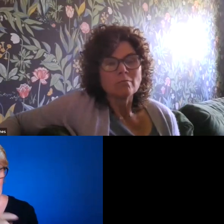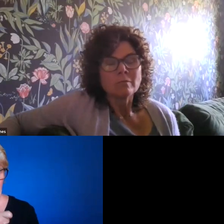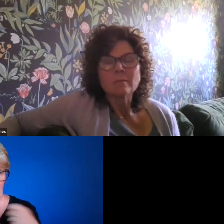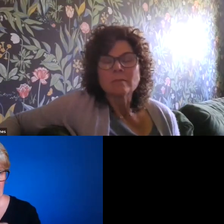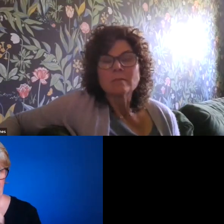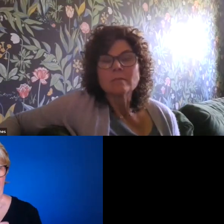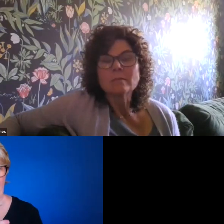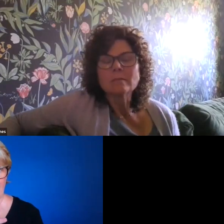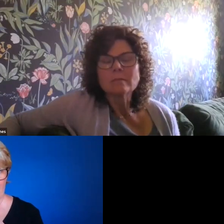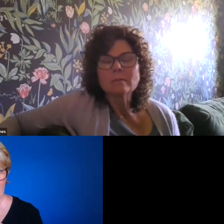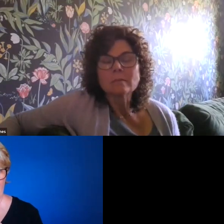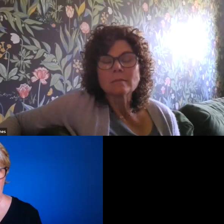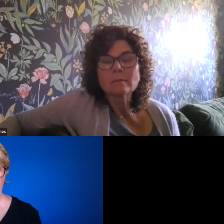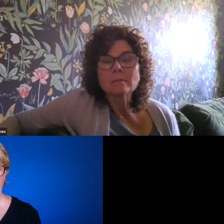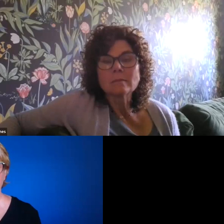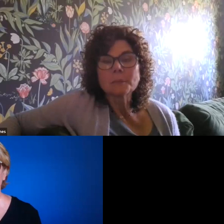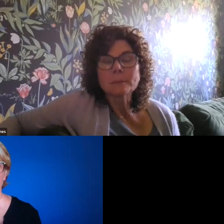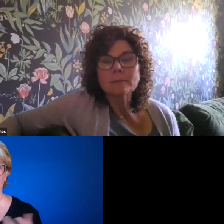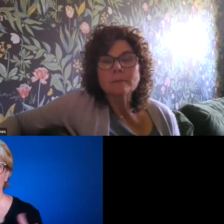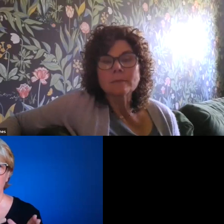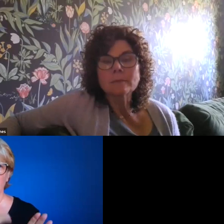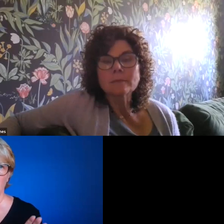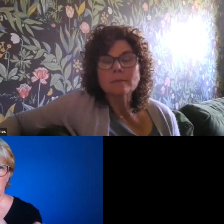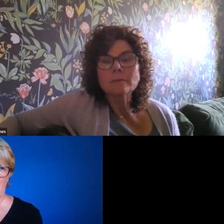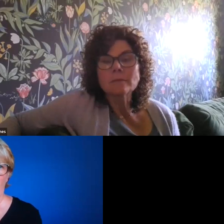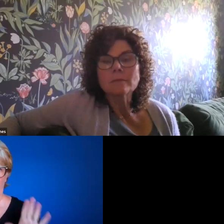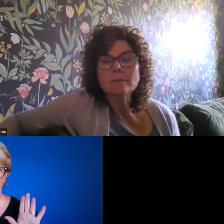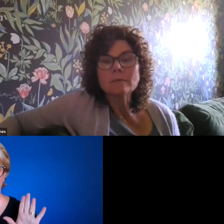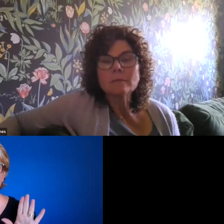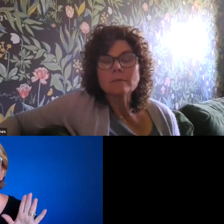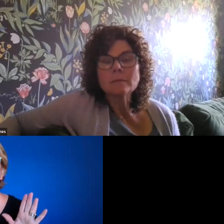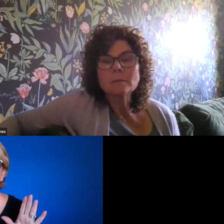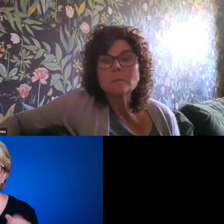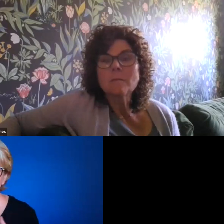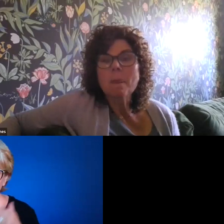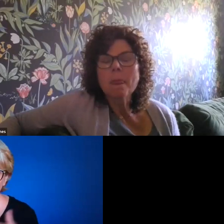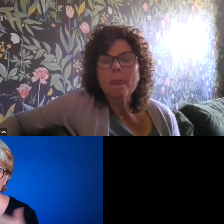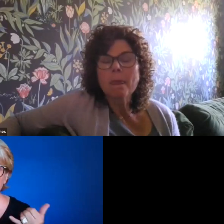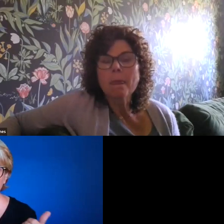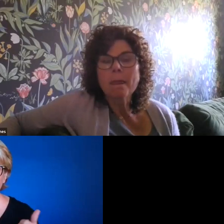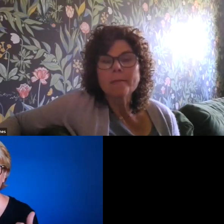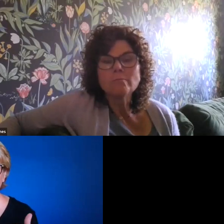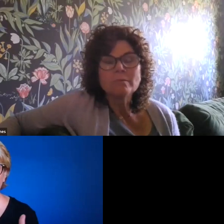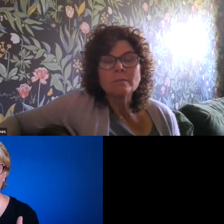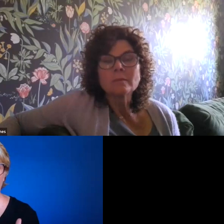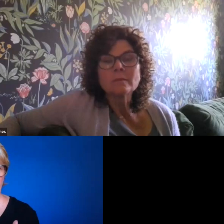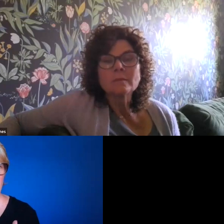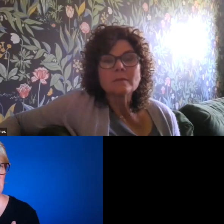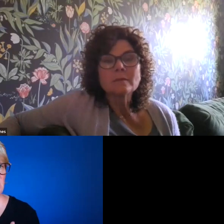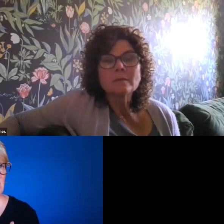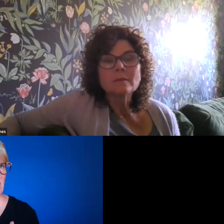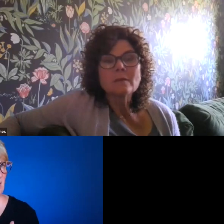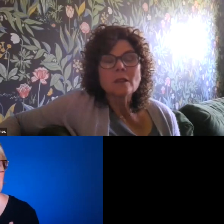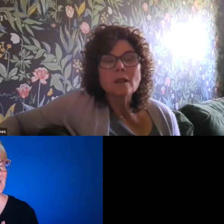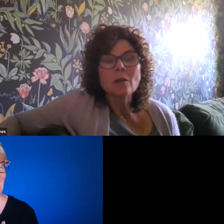Carruth, and Ellen had resigned. So we're in the process. I believe HCA was in the process of